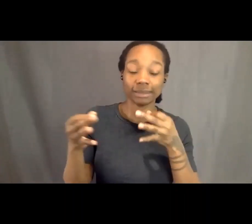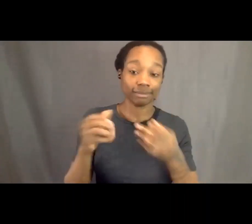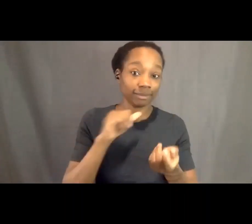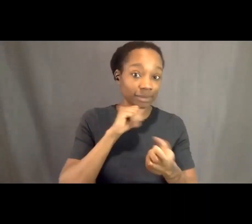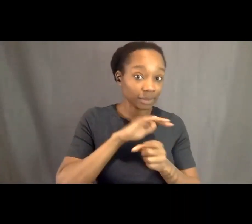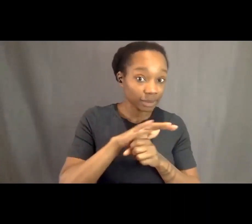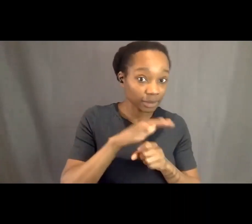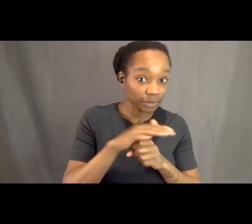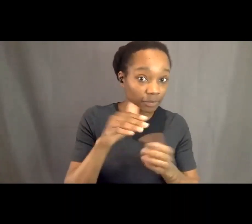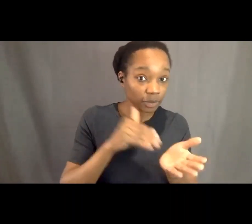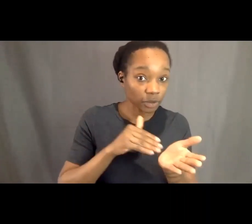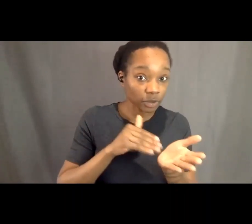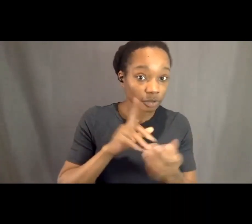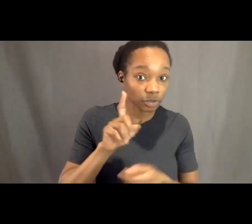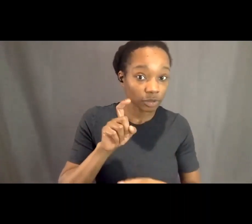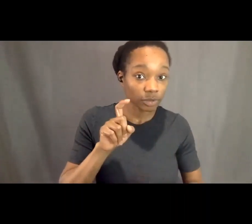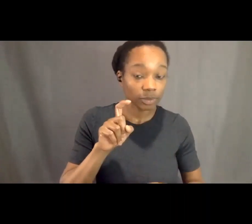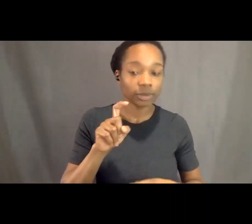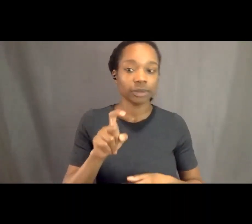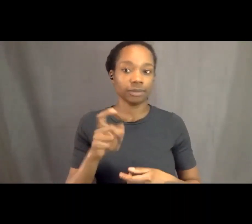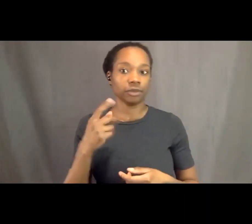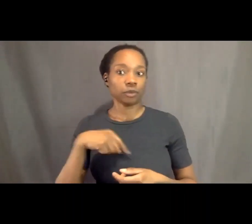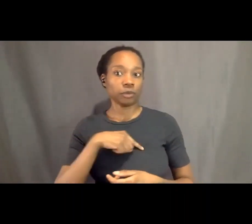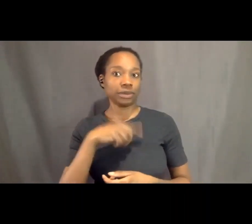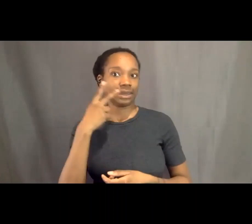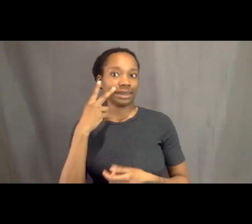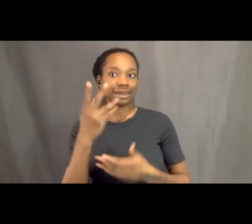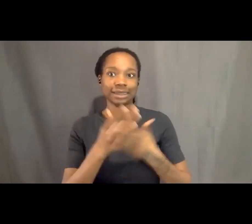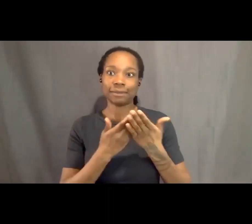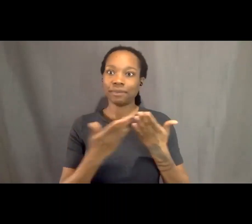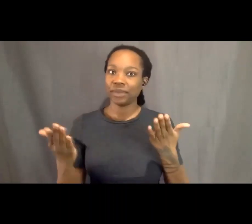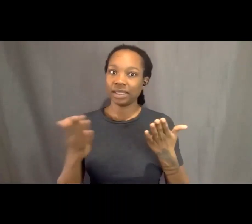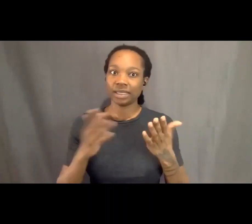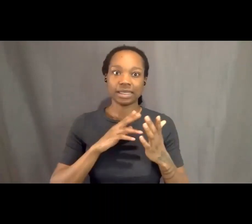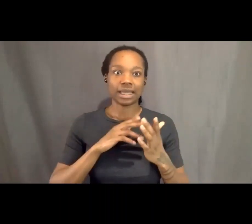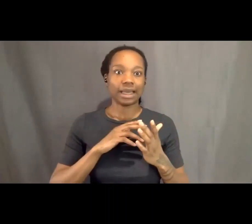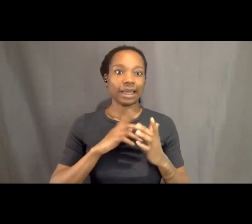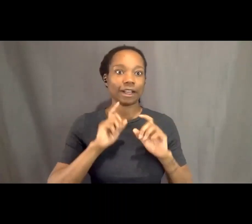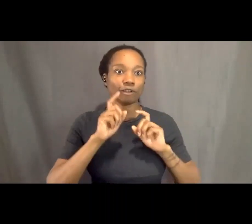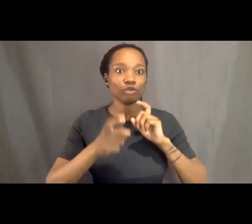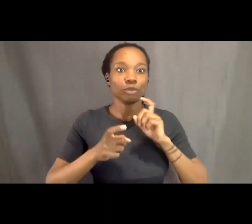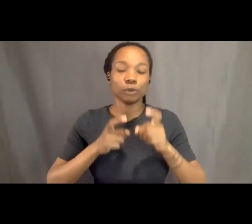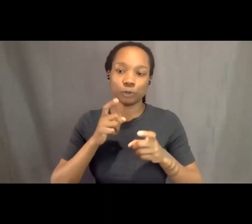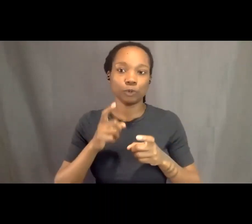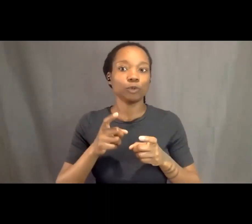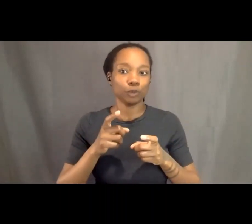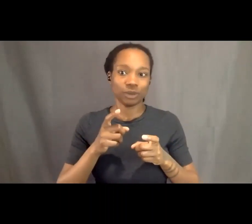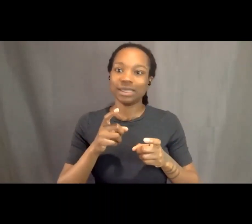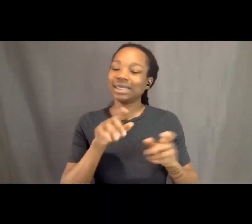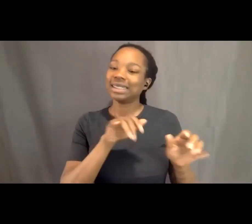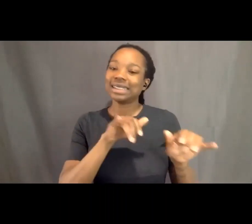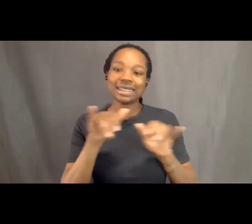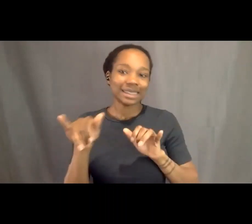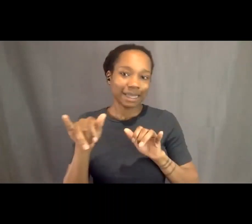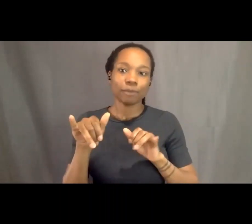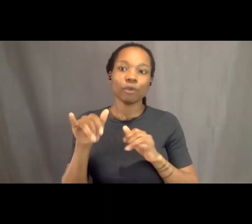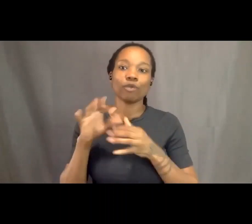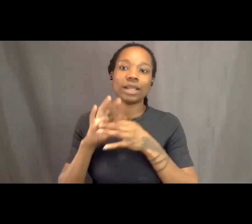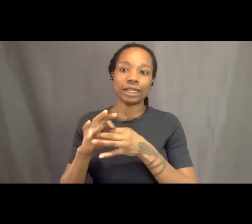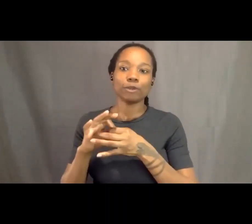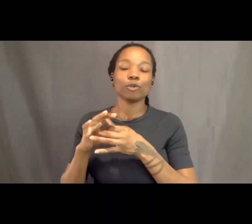that some things are contributing to this that contributed to poor health outcomes in Black and Brown communities as a